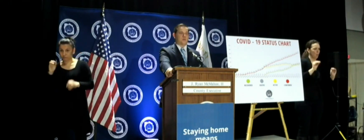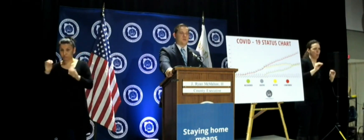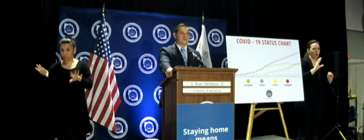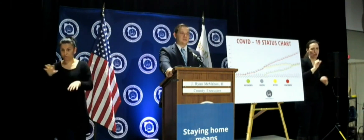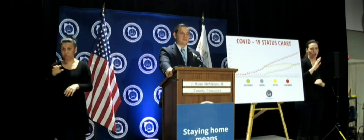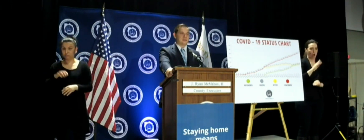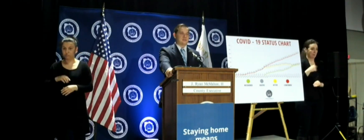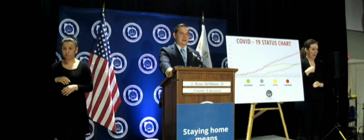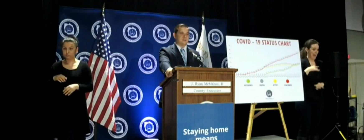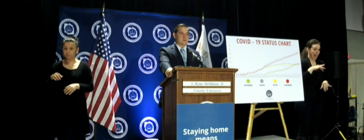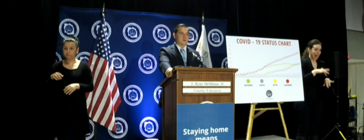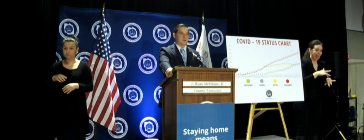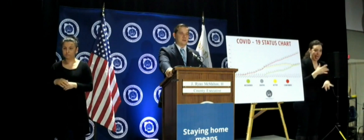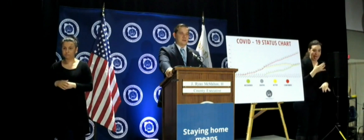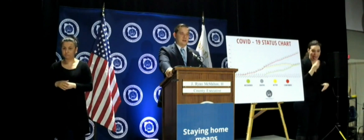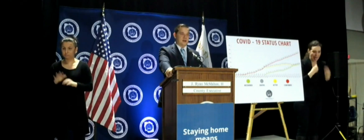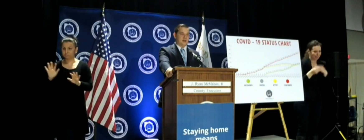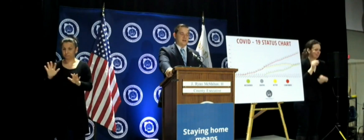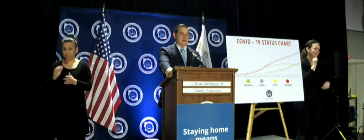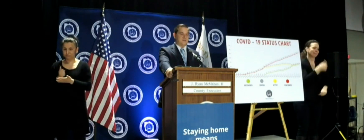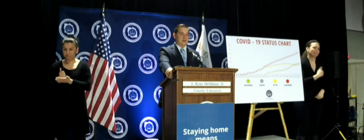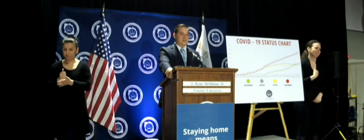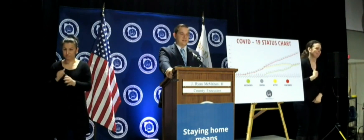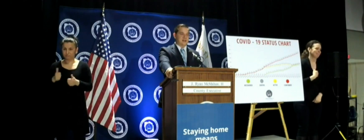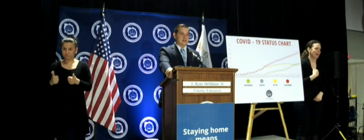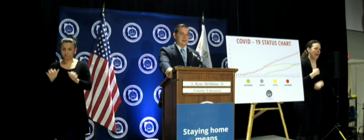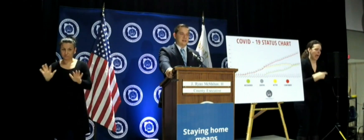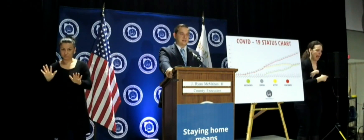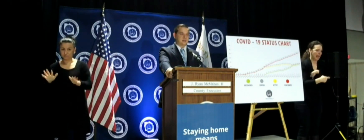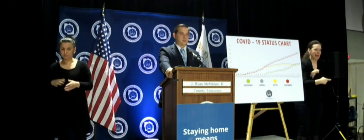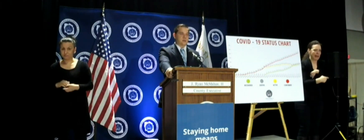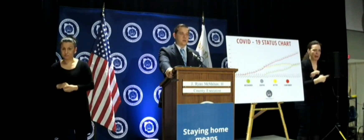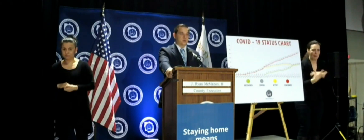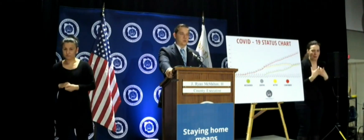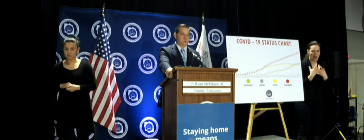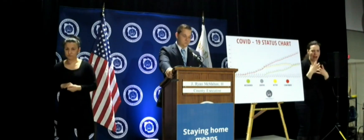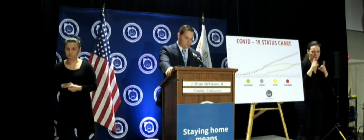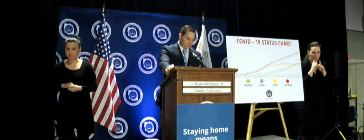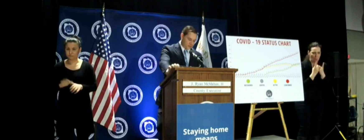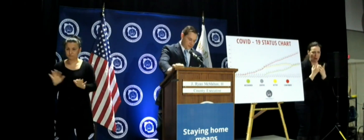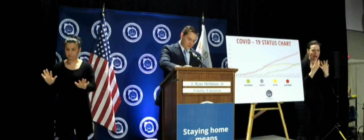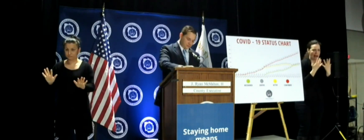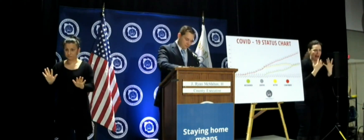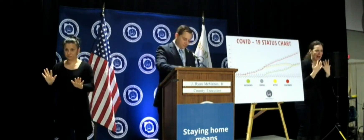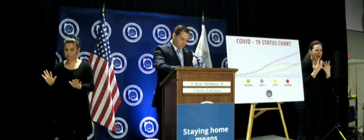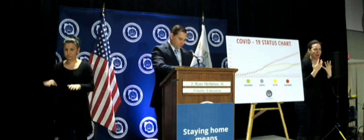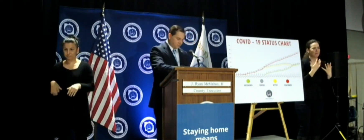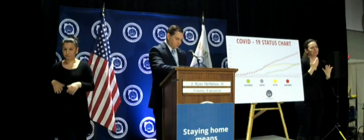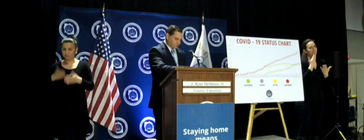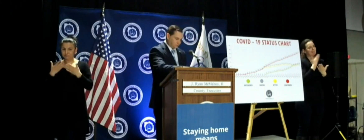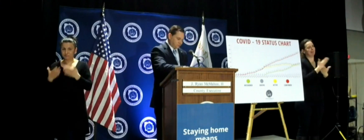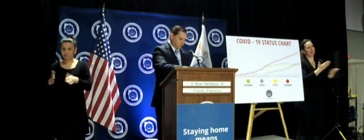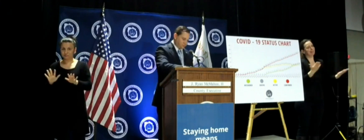a local business at the same time. So in a very sad day, that's a little bit of good news. Thanks.